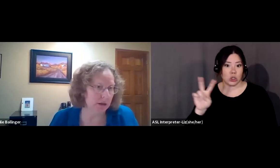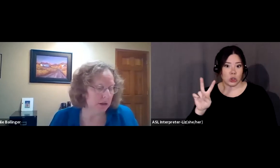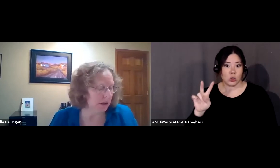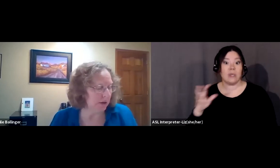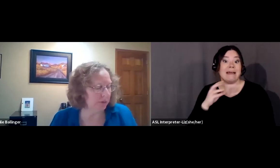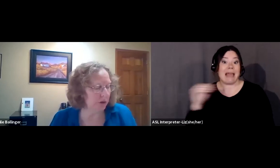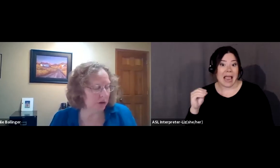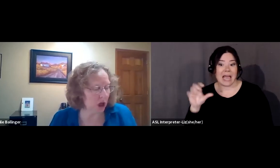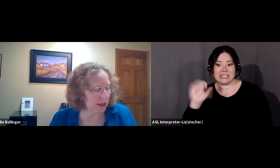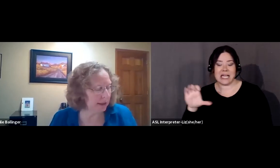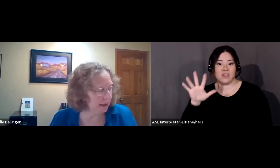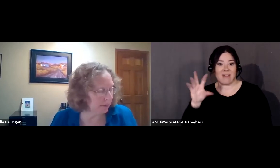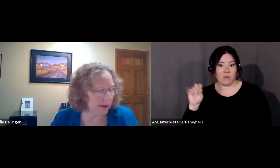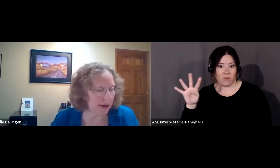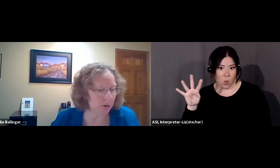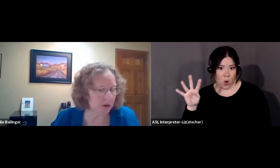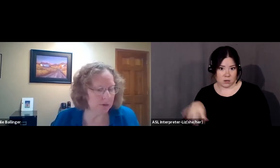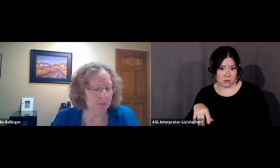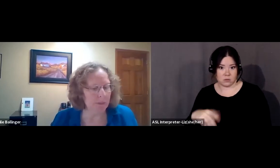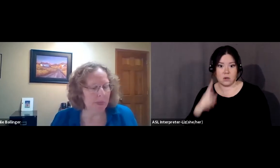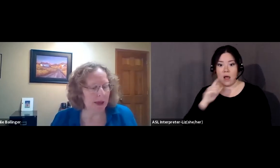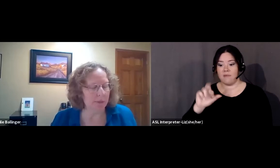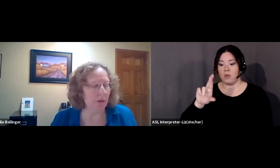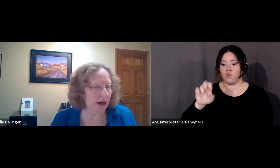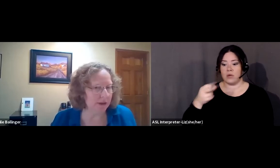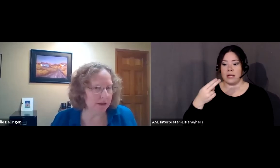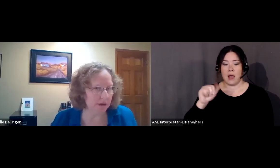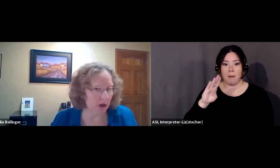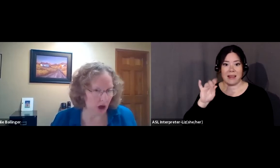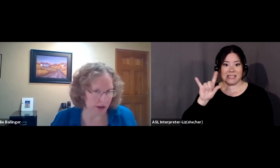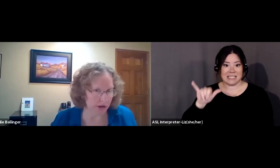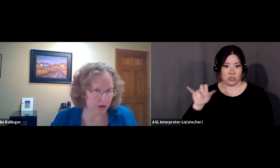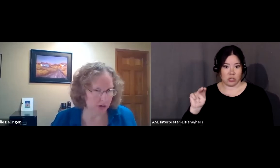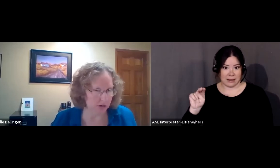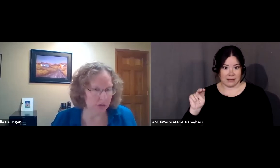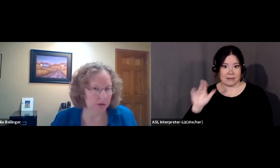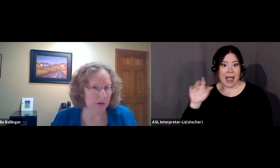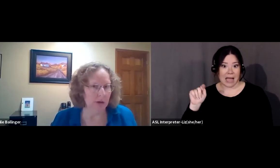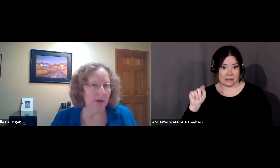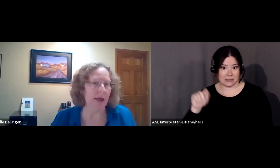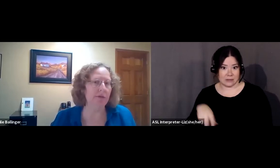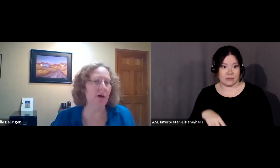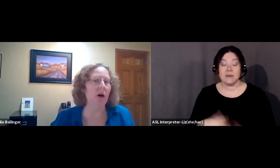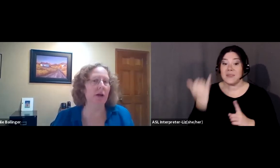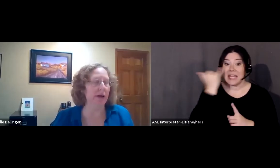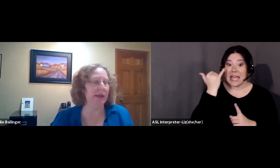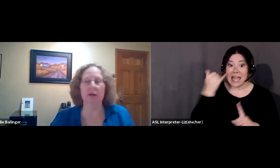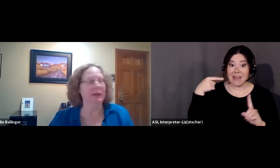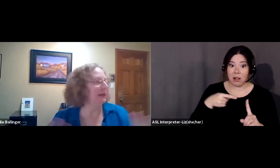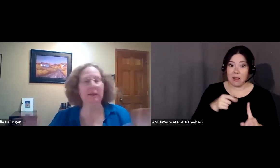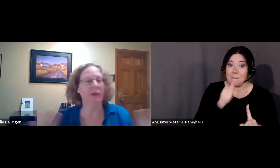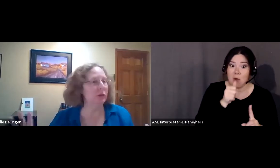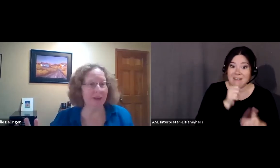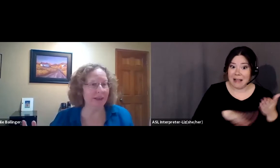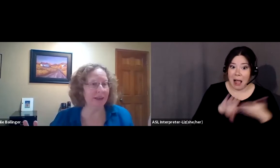Act. If you're talking about a private college, they fall and they